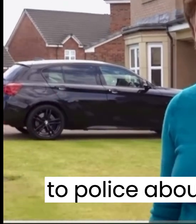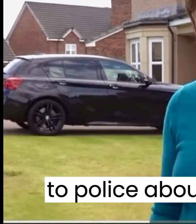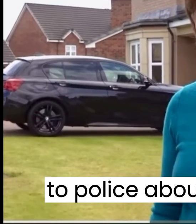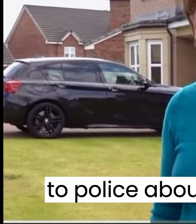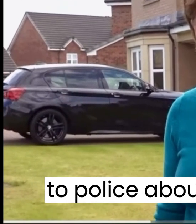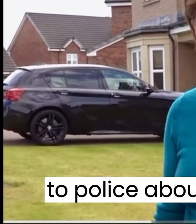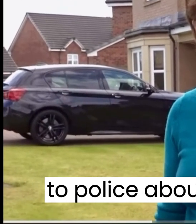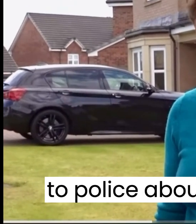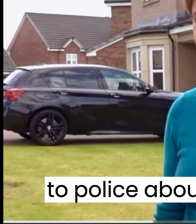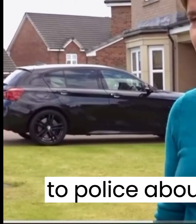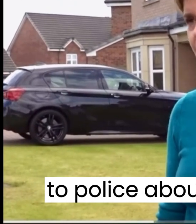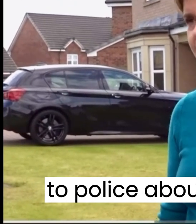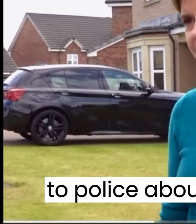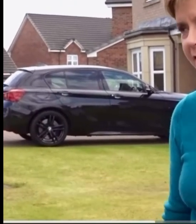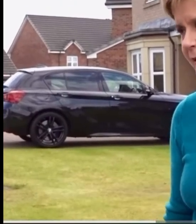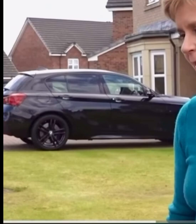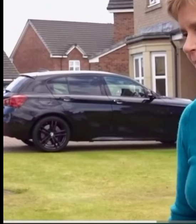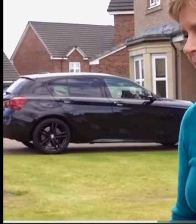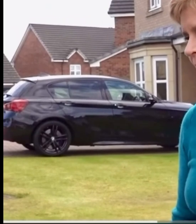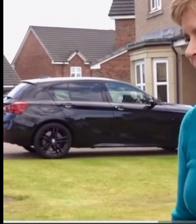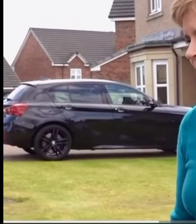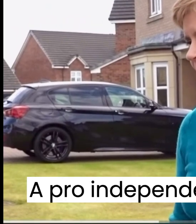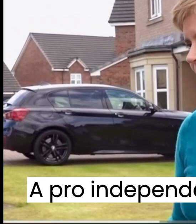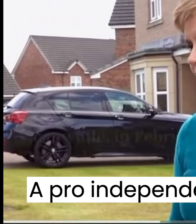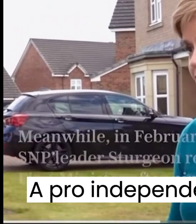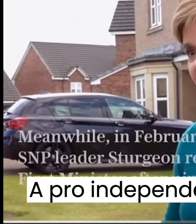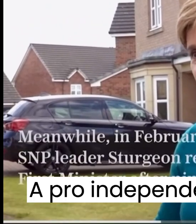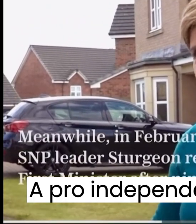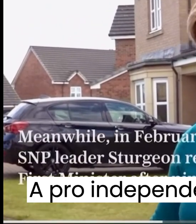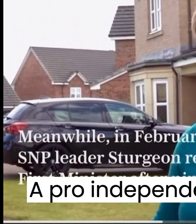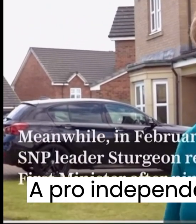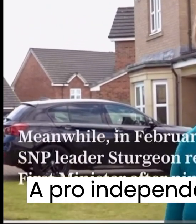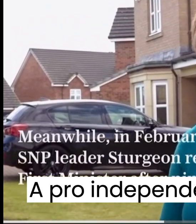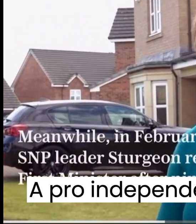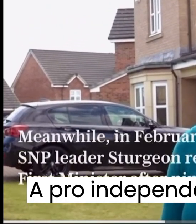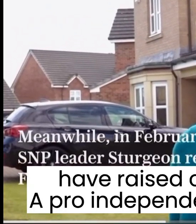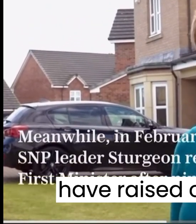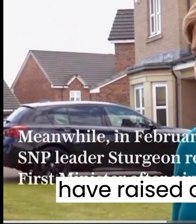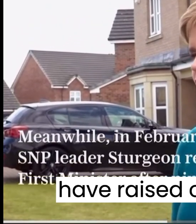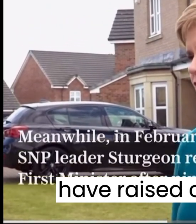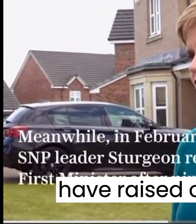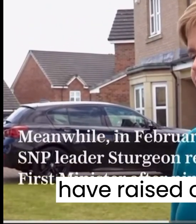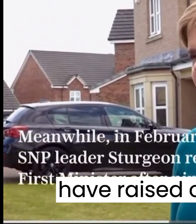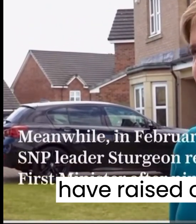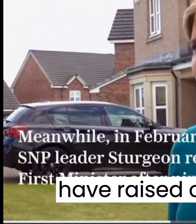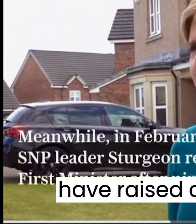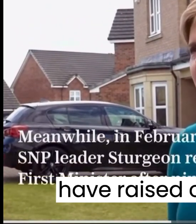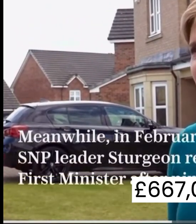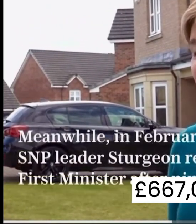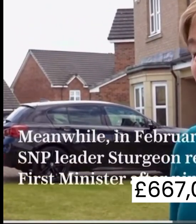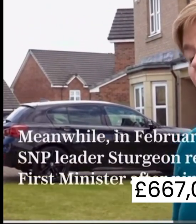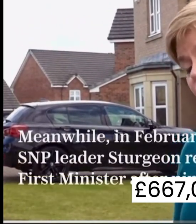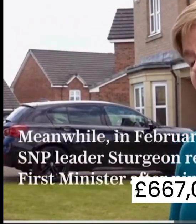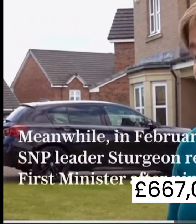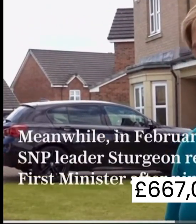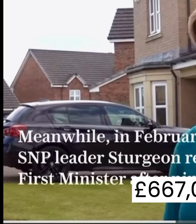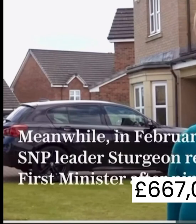police about the SNP's finances. A pro-independence activist is said to have raised concern that nearly